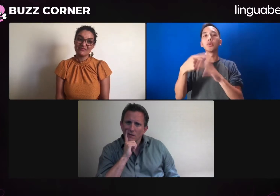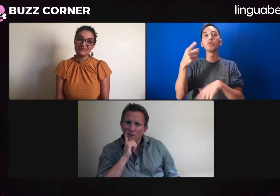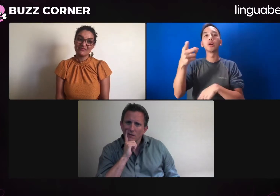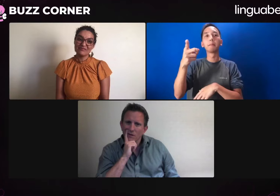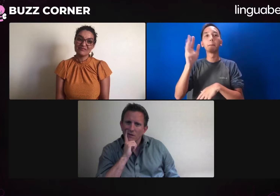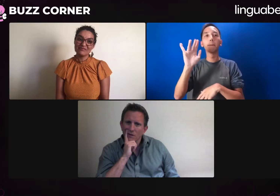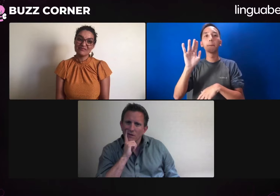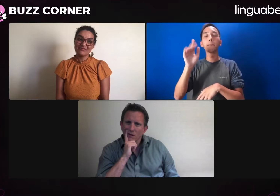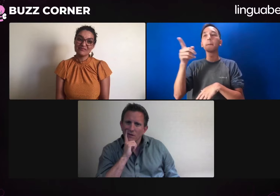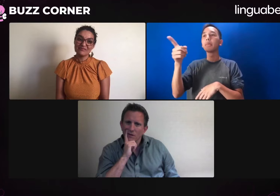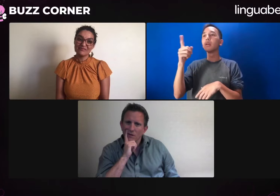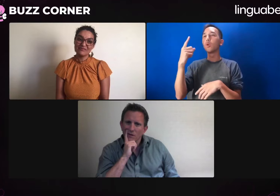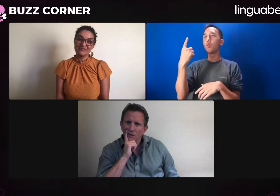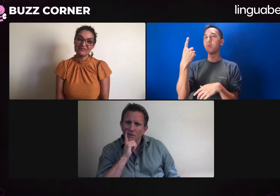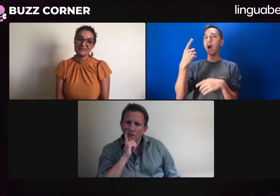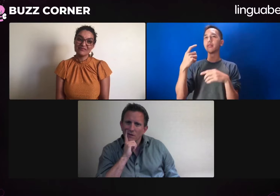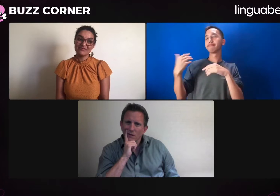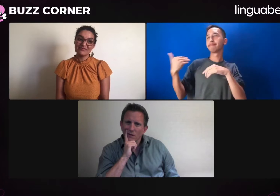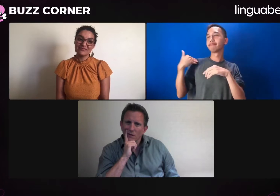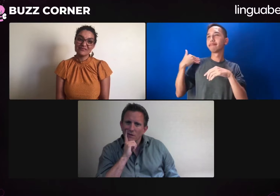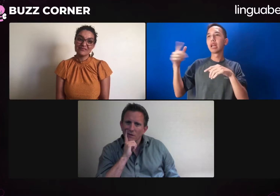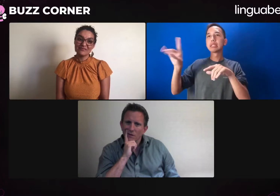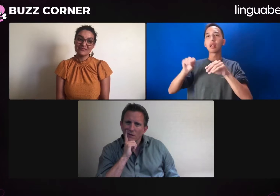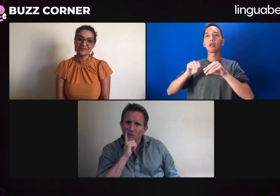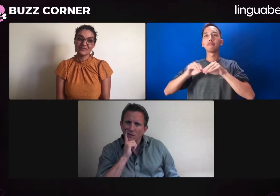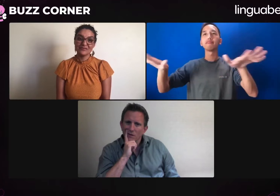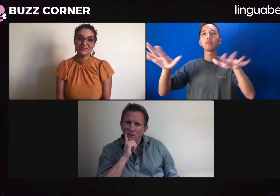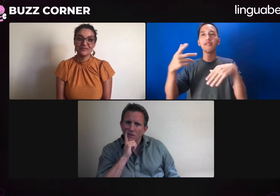my identity. For example,